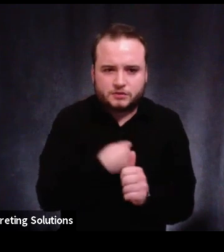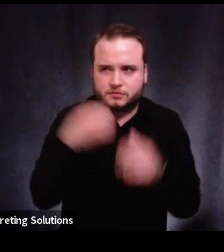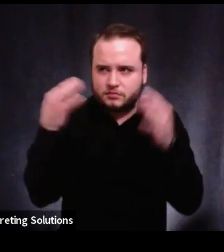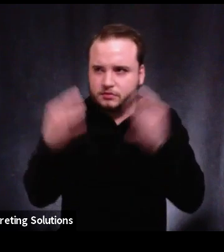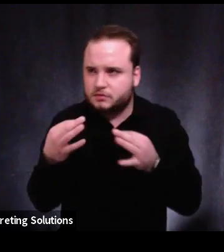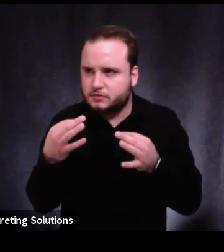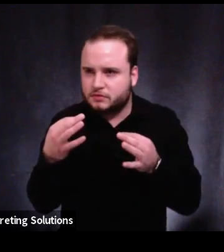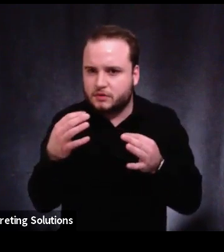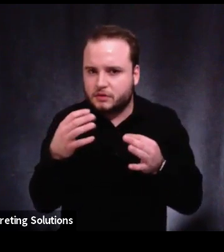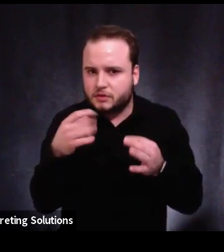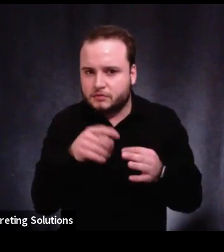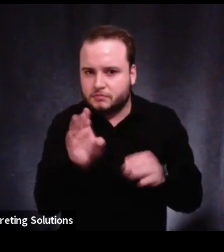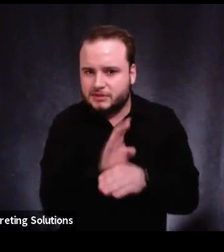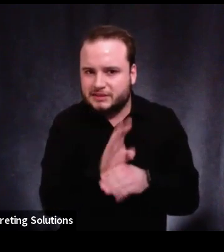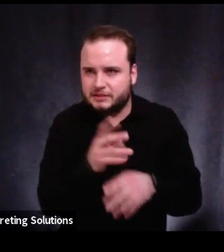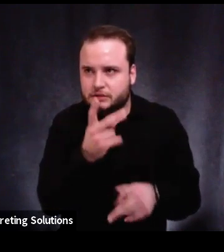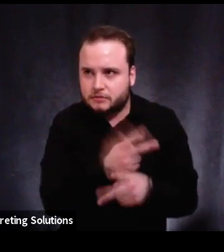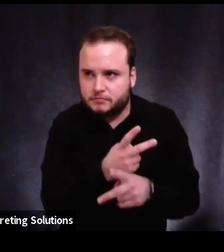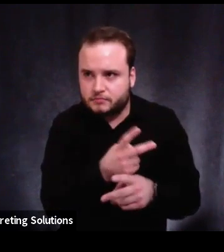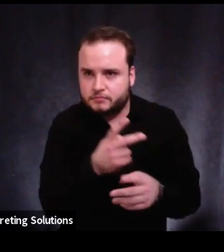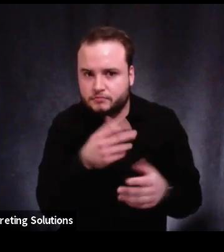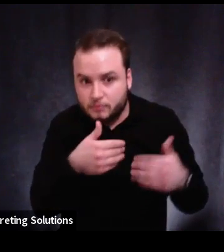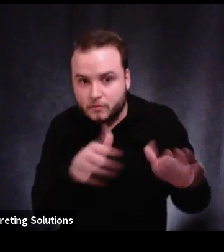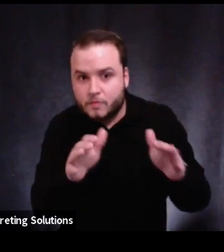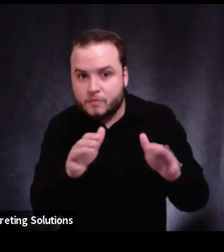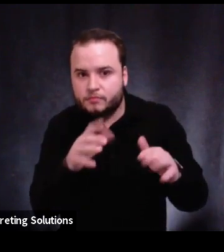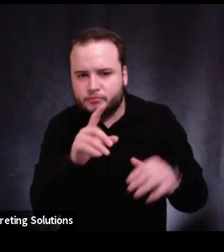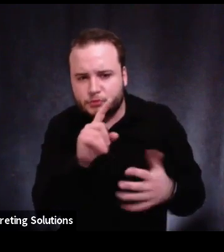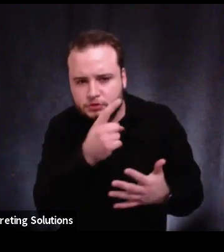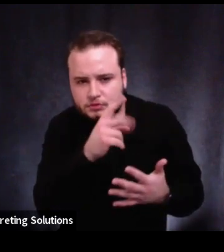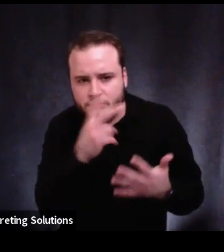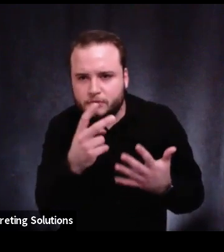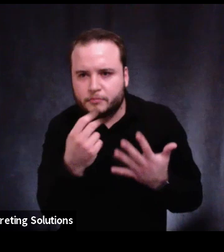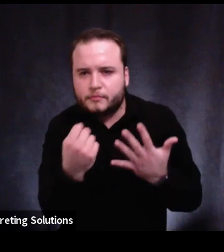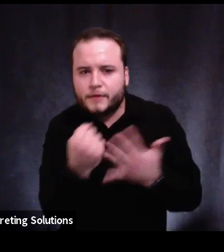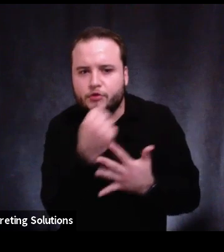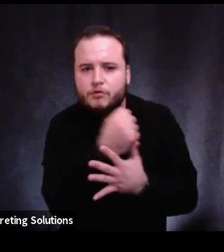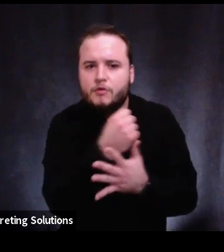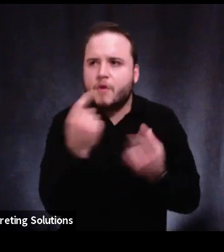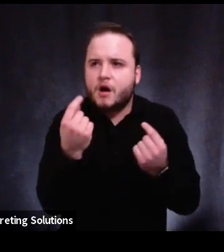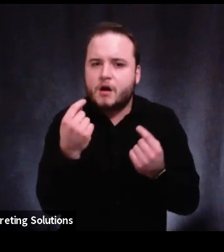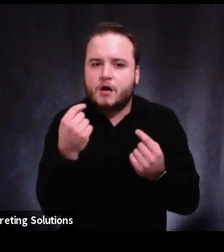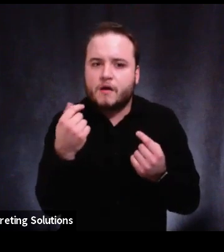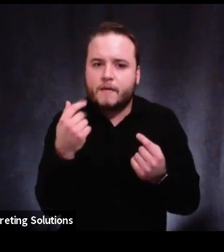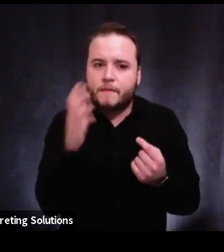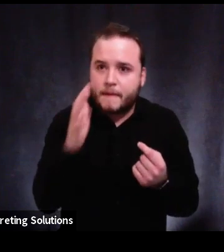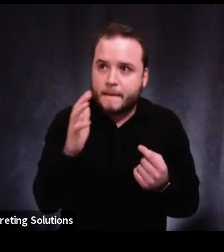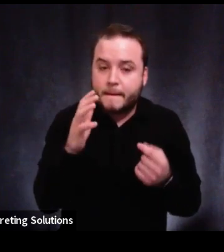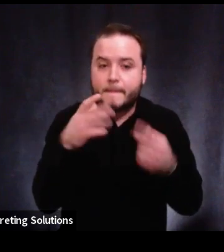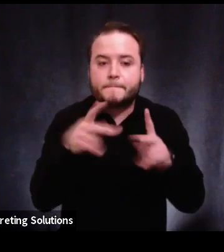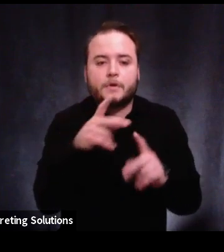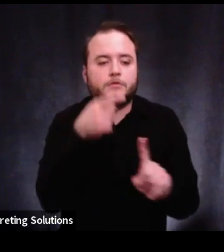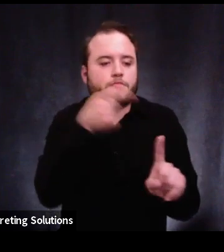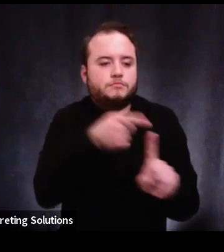whenever they ask you all for it? Just give us a little sense of how that work is being done and what your approach to that might be.